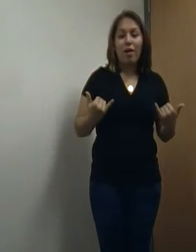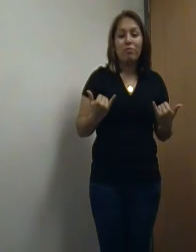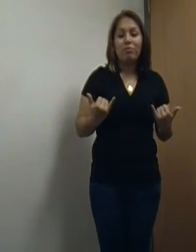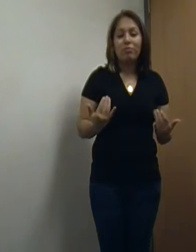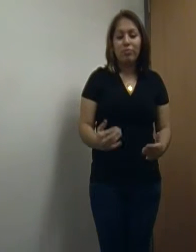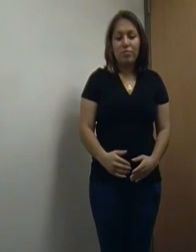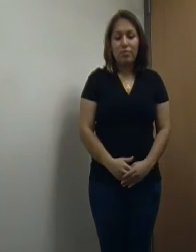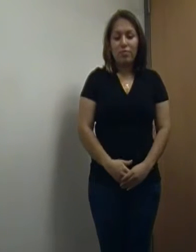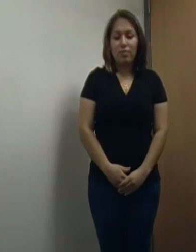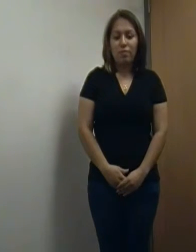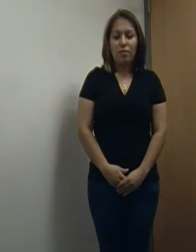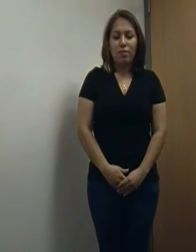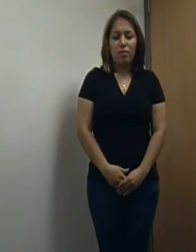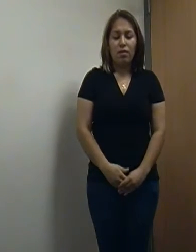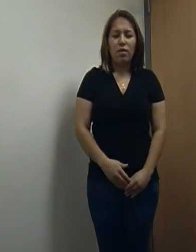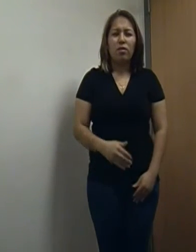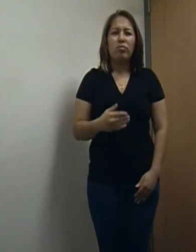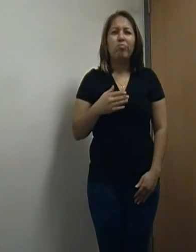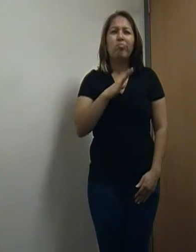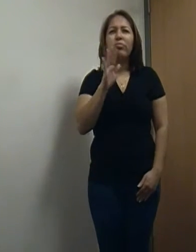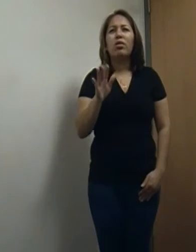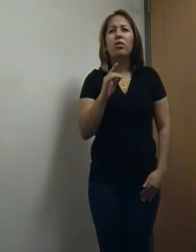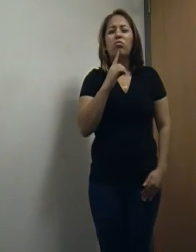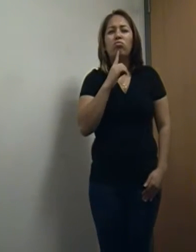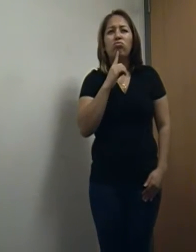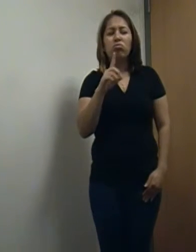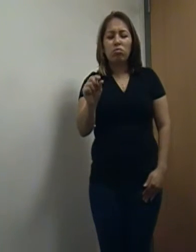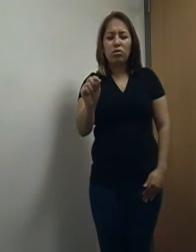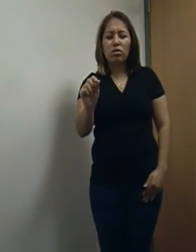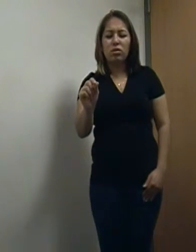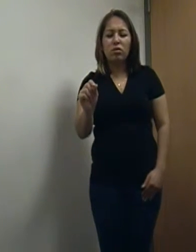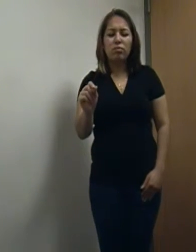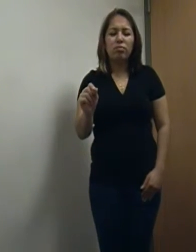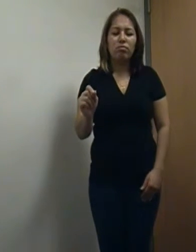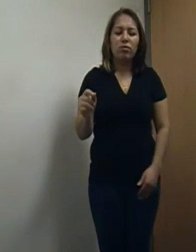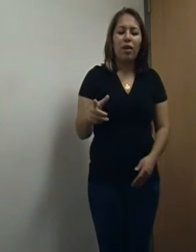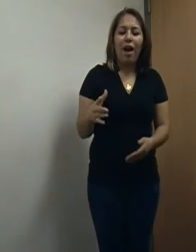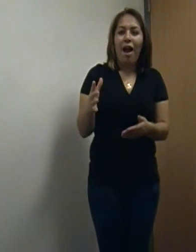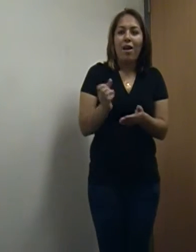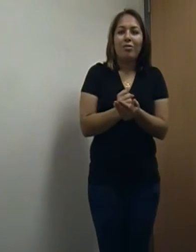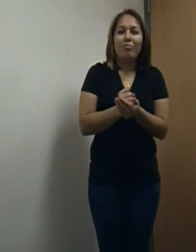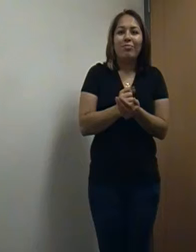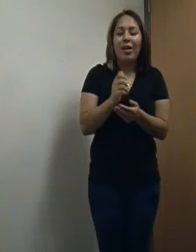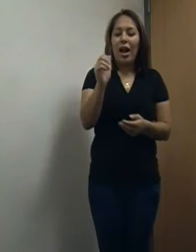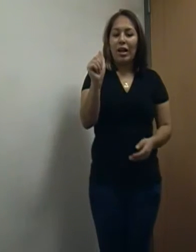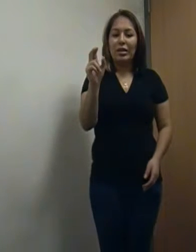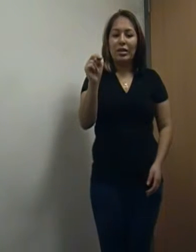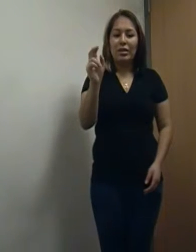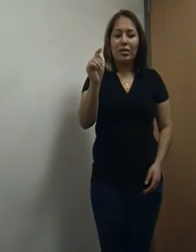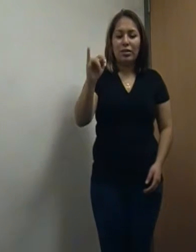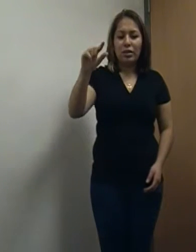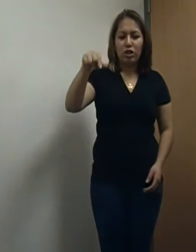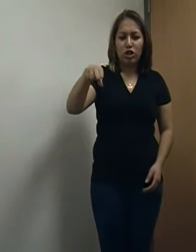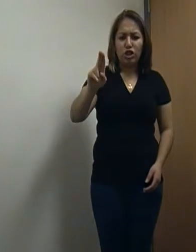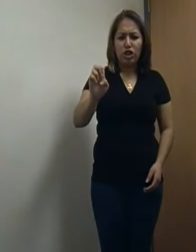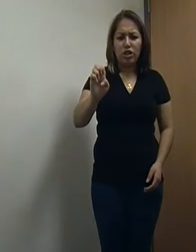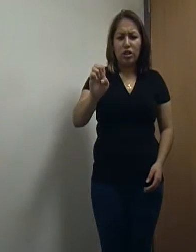When I was in my late 20s, I got the real antique bug, and I used to attend many estate